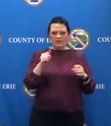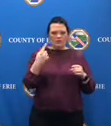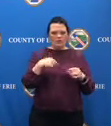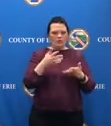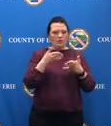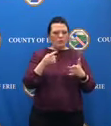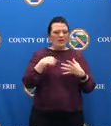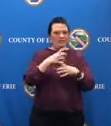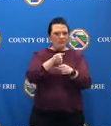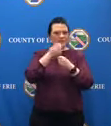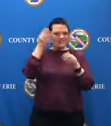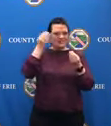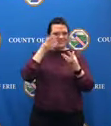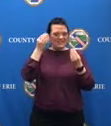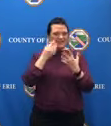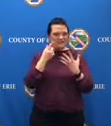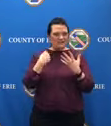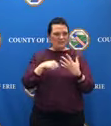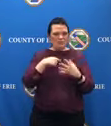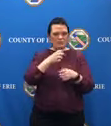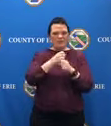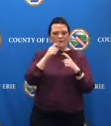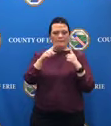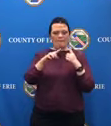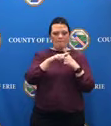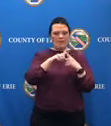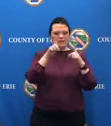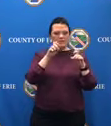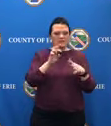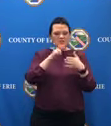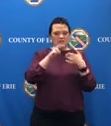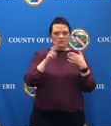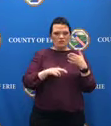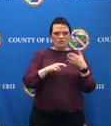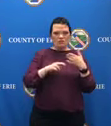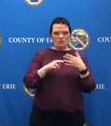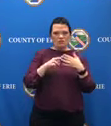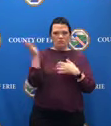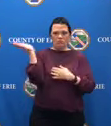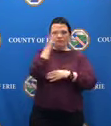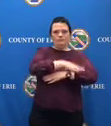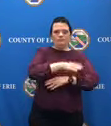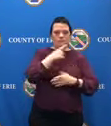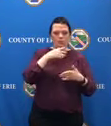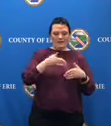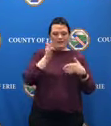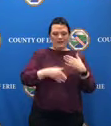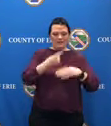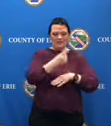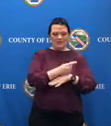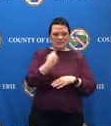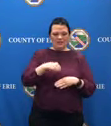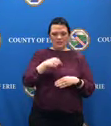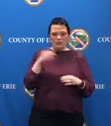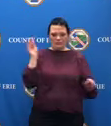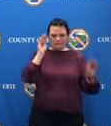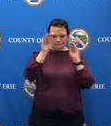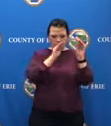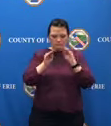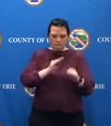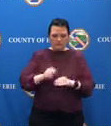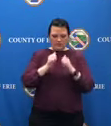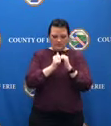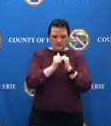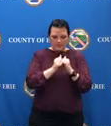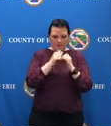we receive the data is we're receiving positive test results throughout the day, and so at the end of the day, we collate all that, look at our